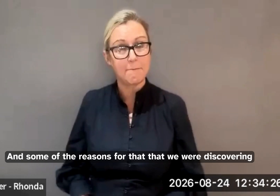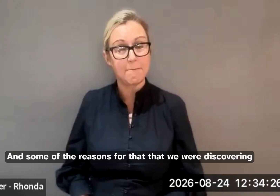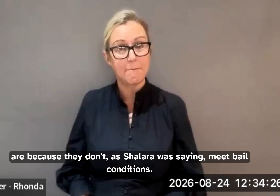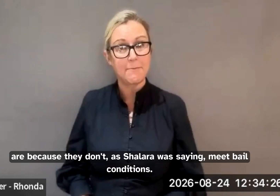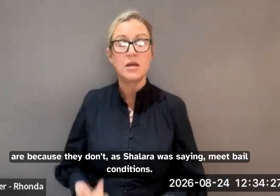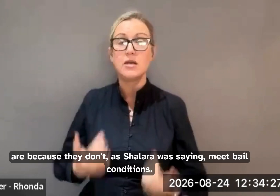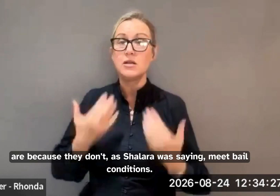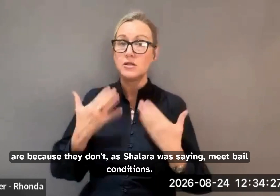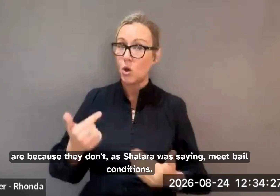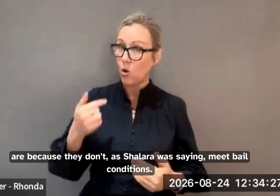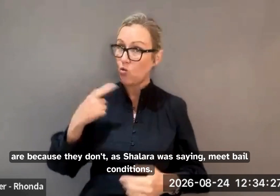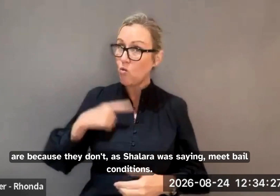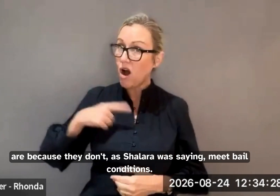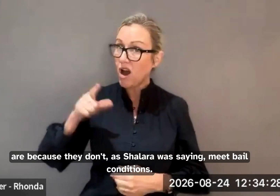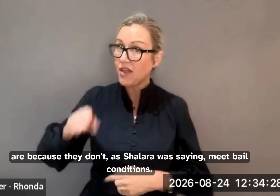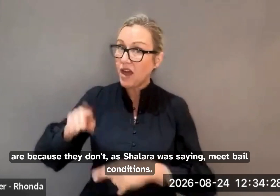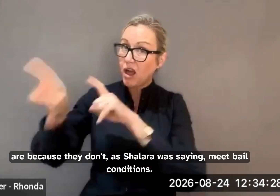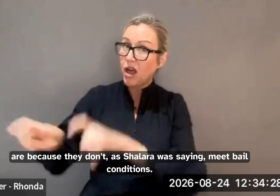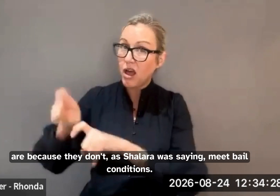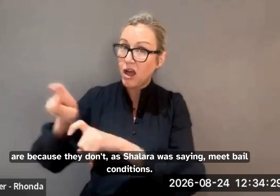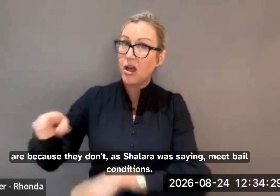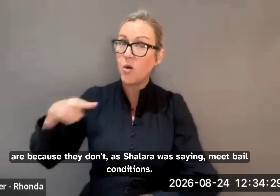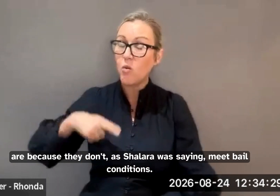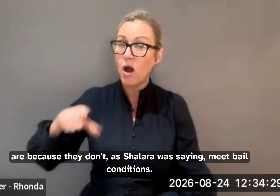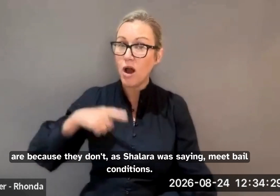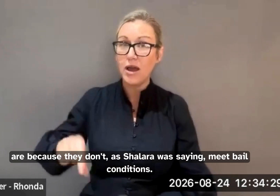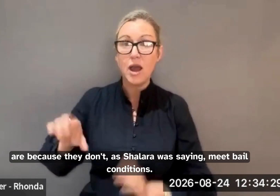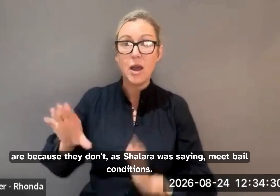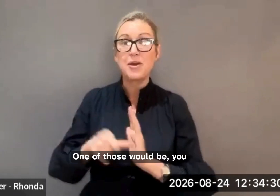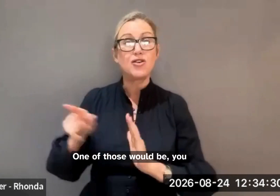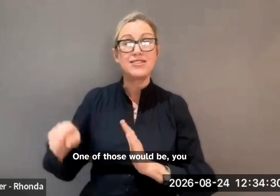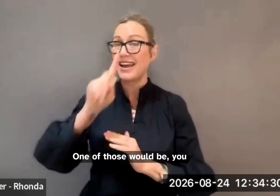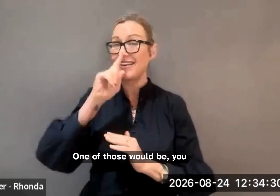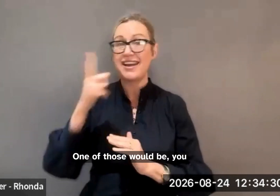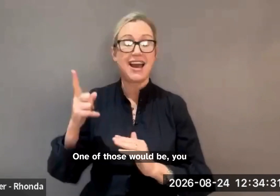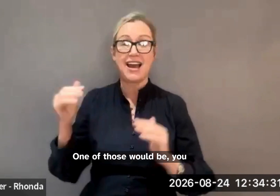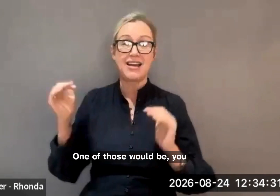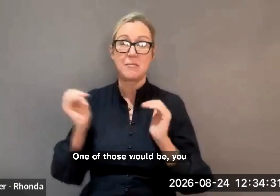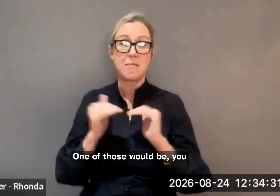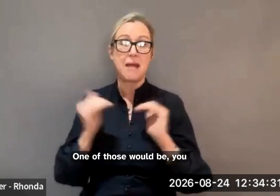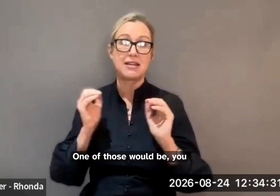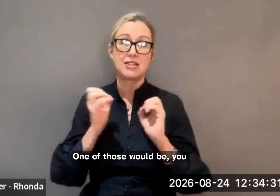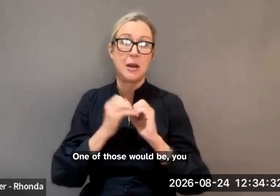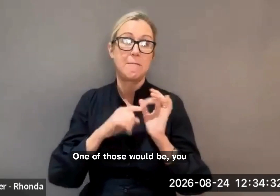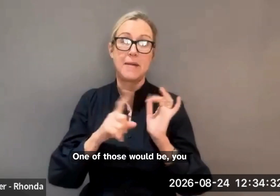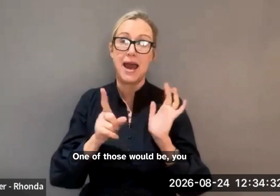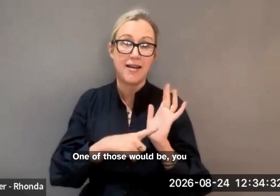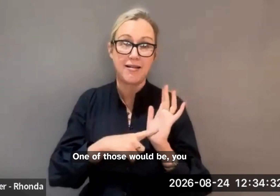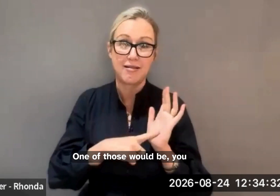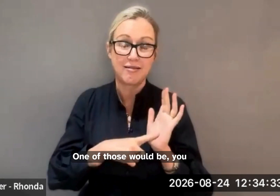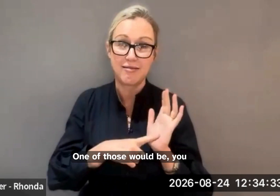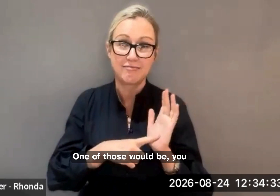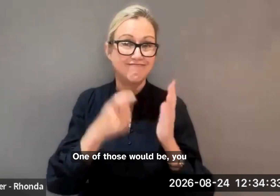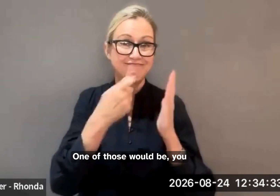were discovering are because they don't, as Sharon's saying, meet bail conditions. One of those would be,